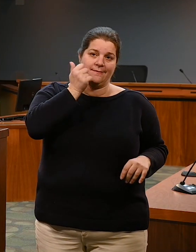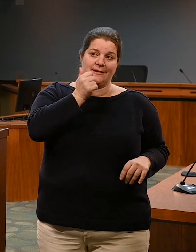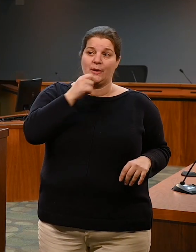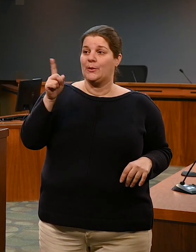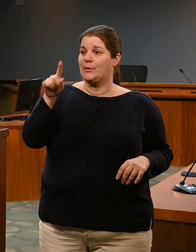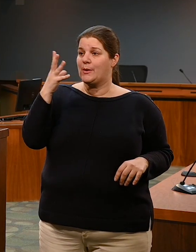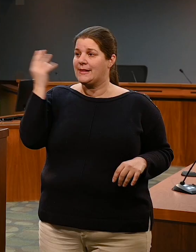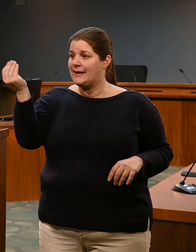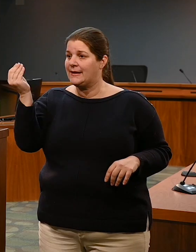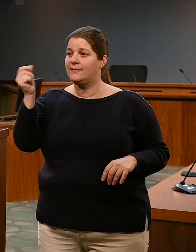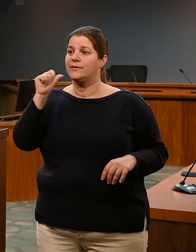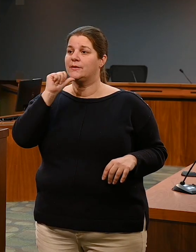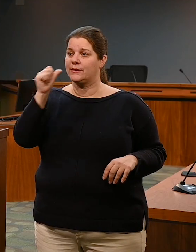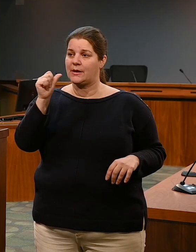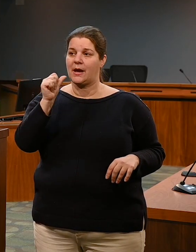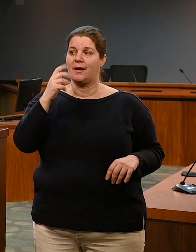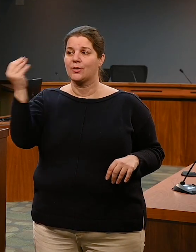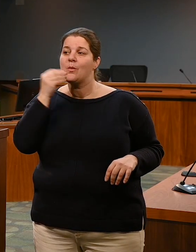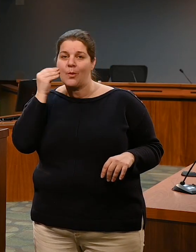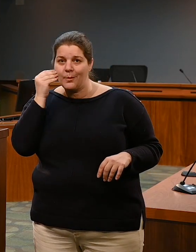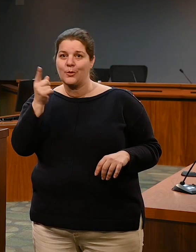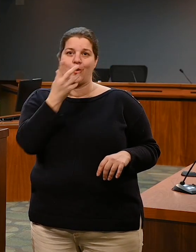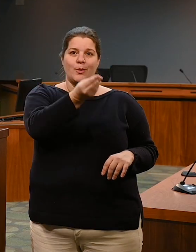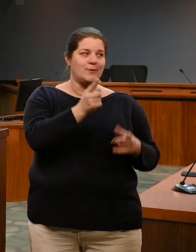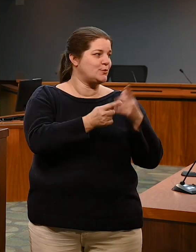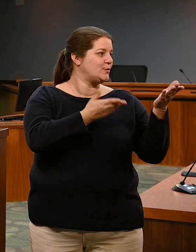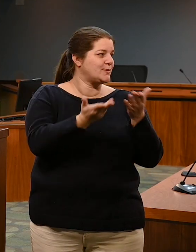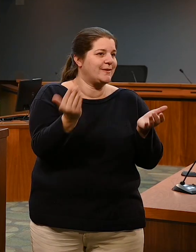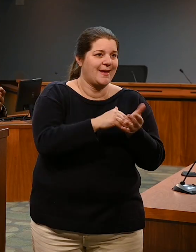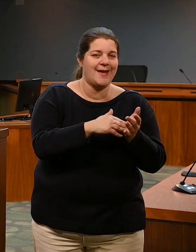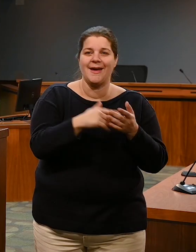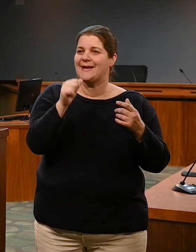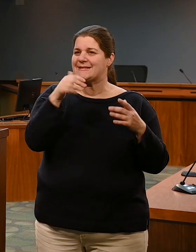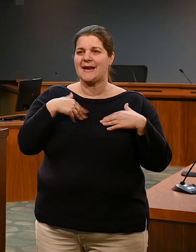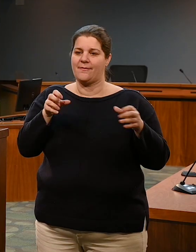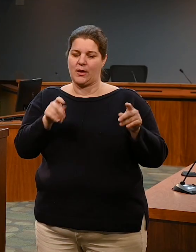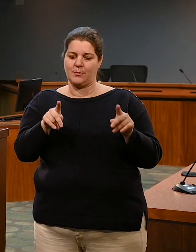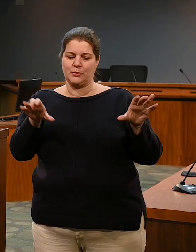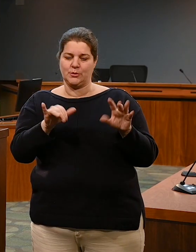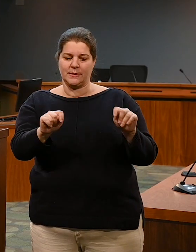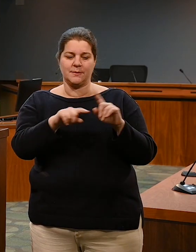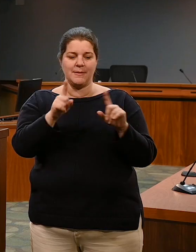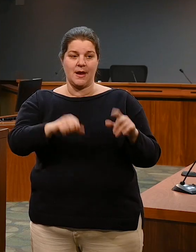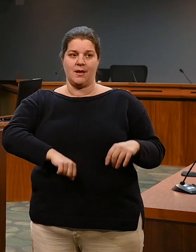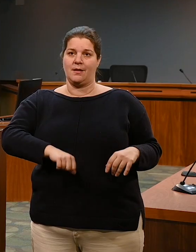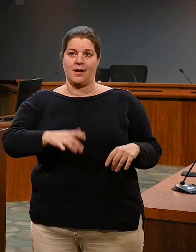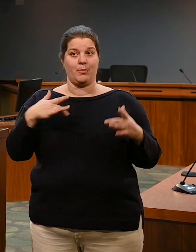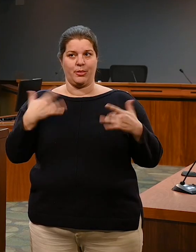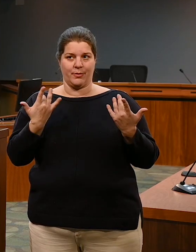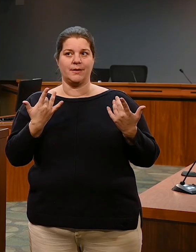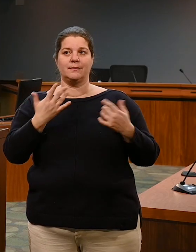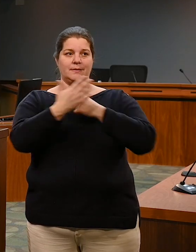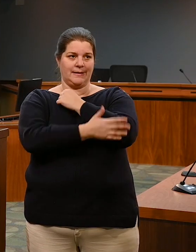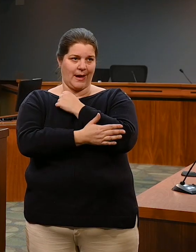not going home. You know, you're going to serve again. And so I didn't get a chance to do it. I'm so glad that the county executive did it. Hey, I just